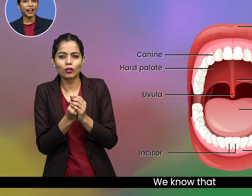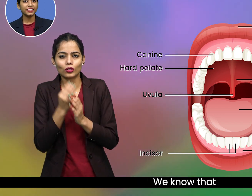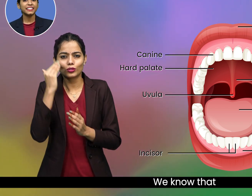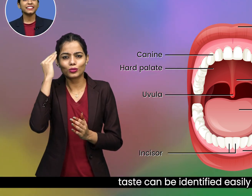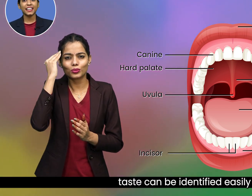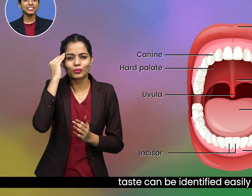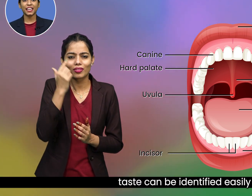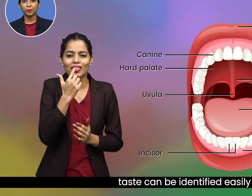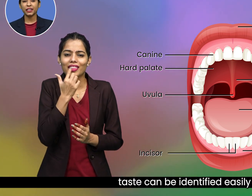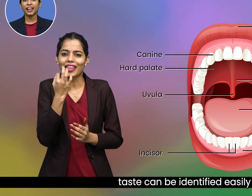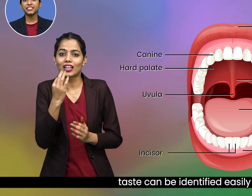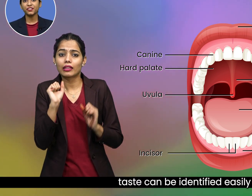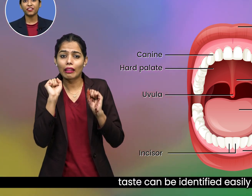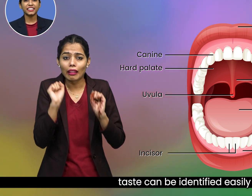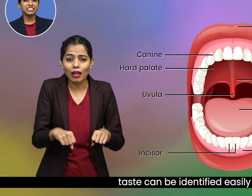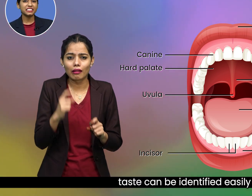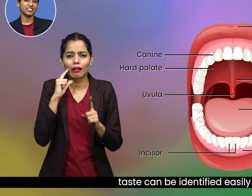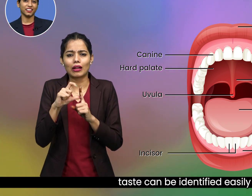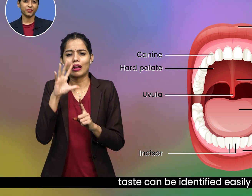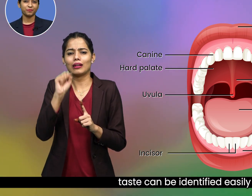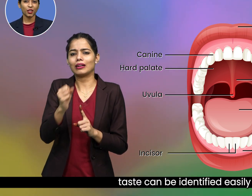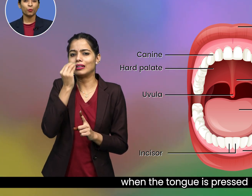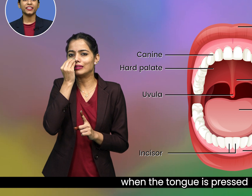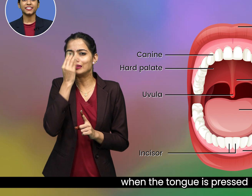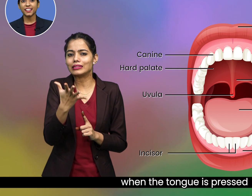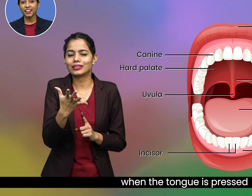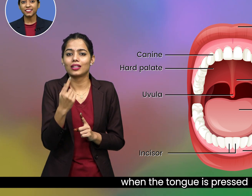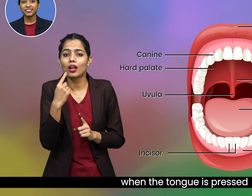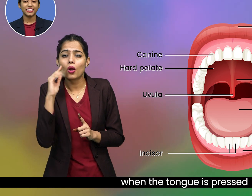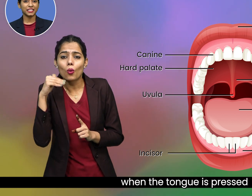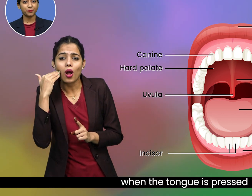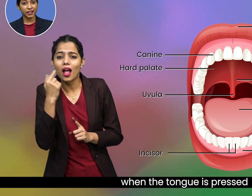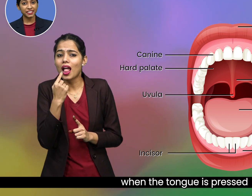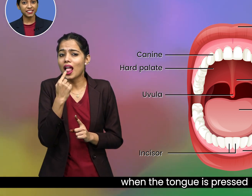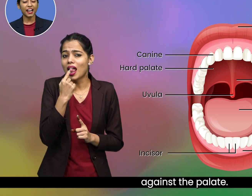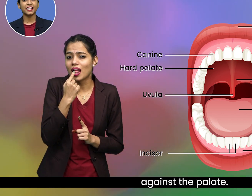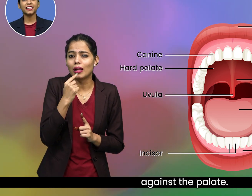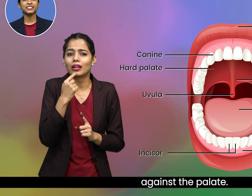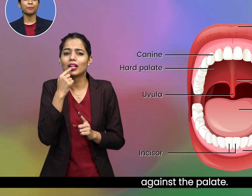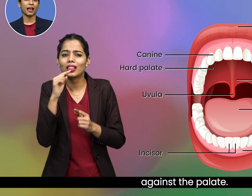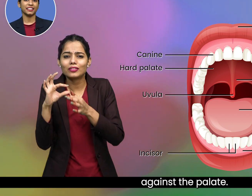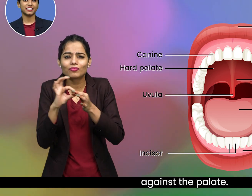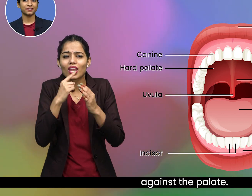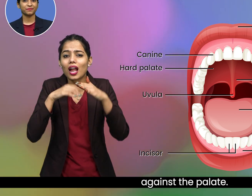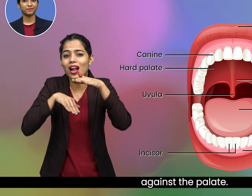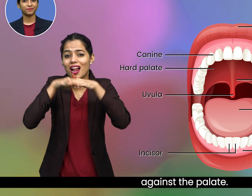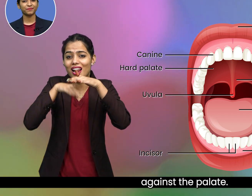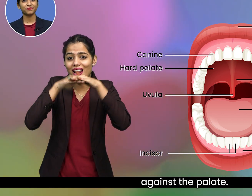know that taste can be identified easily when the tongue is pressed against